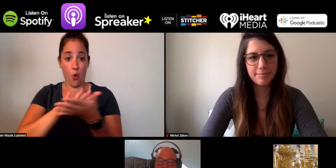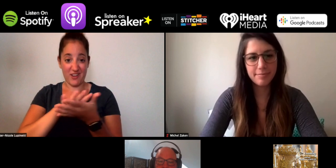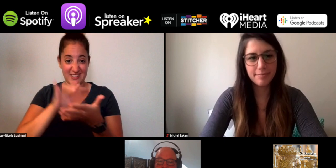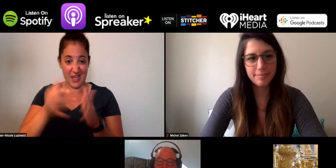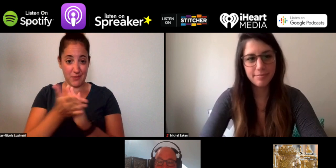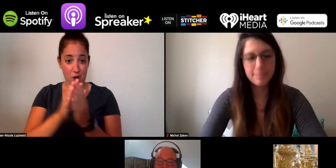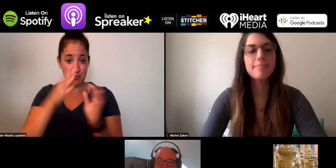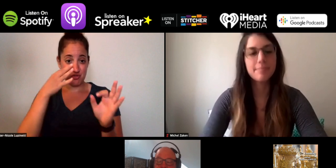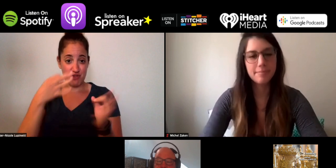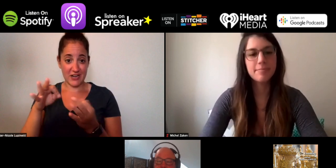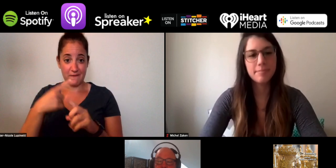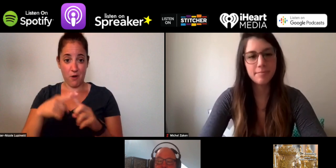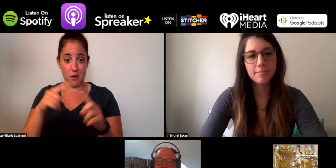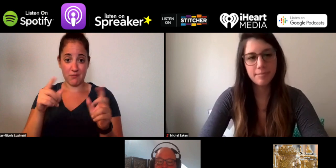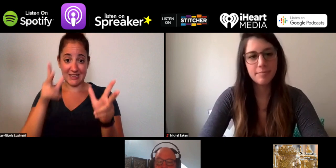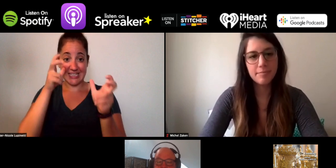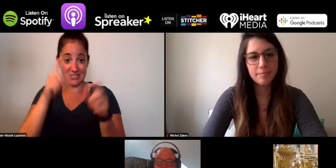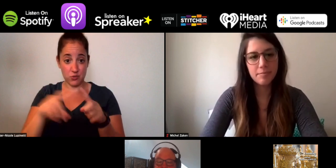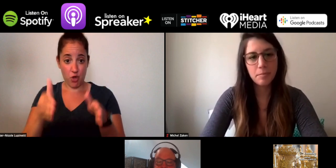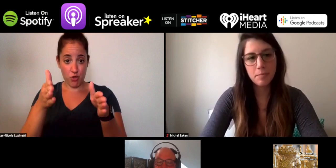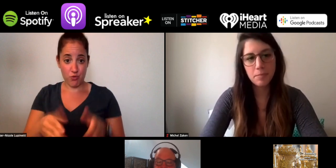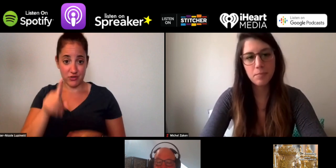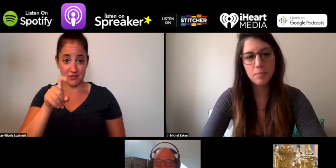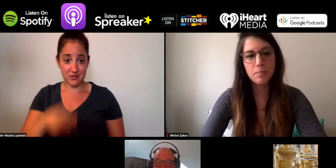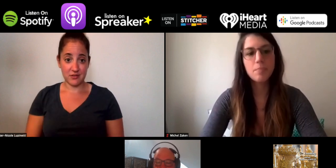distracting from listening to another person?